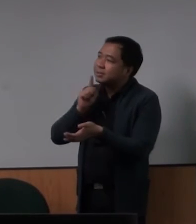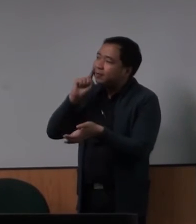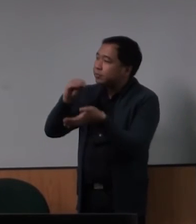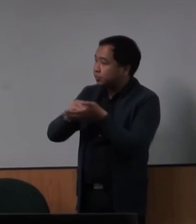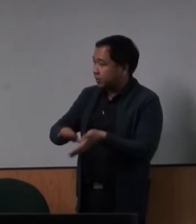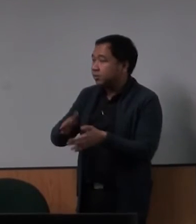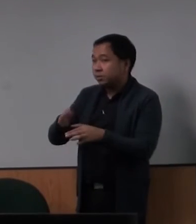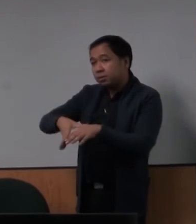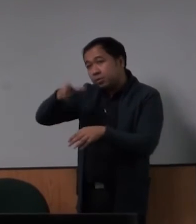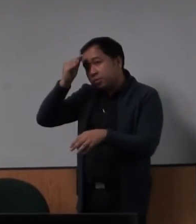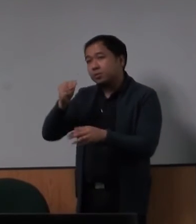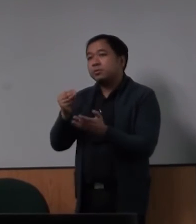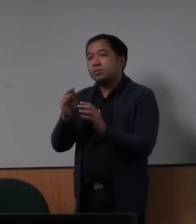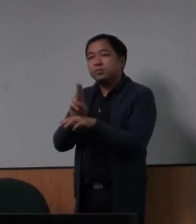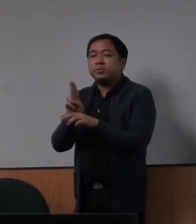animation.